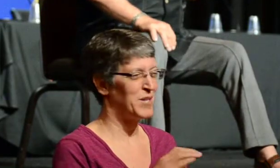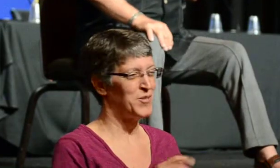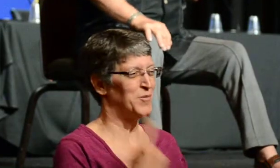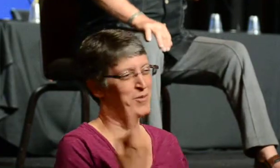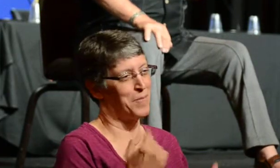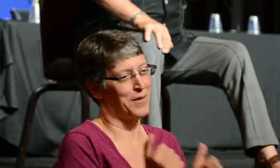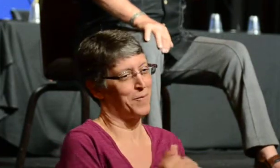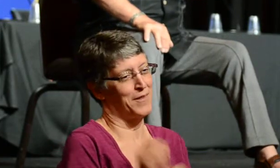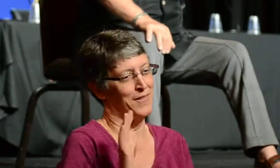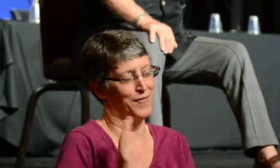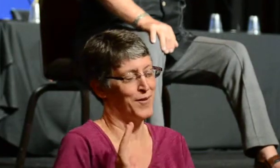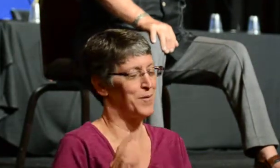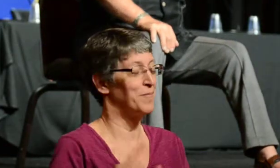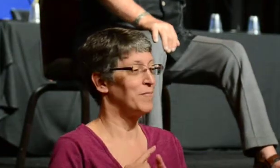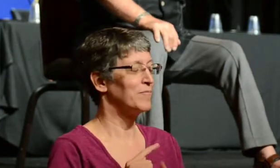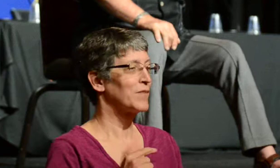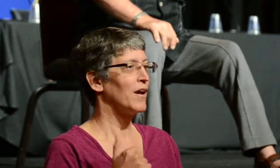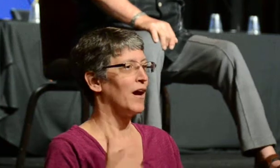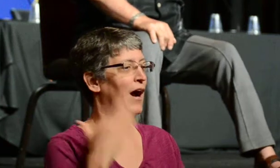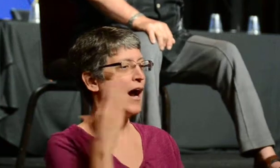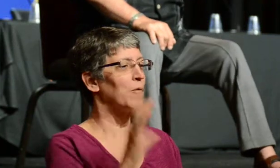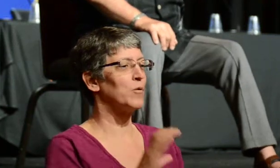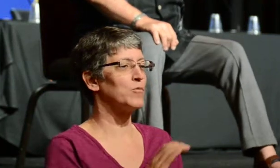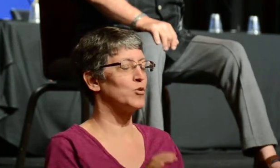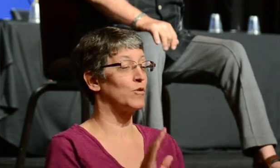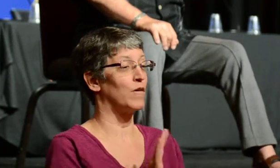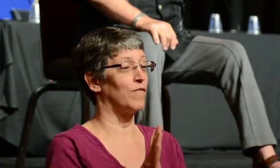in the film. I'm going to do a film